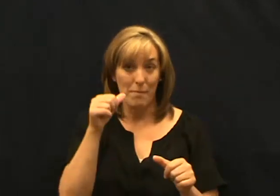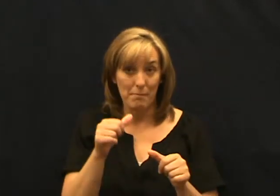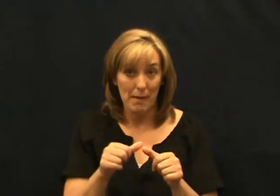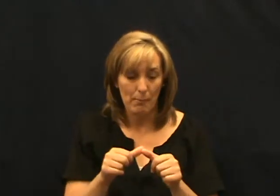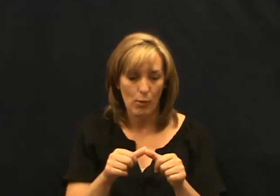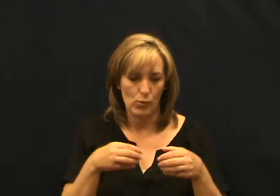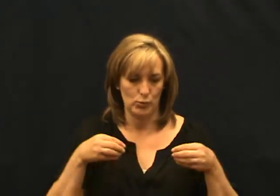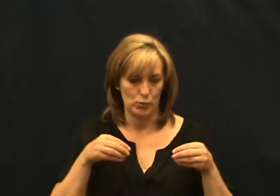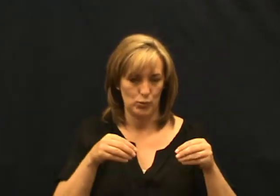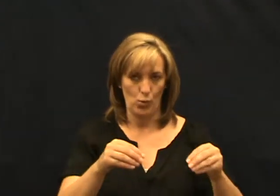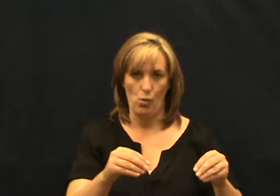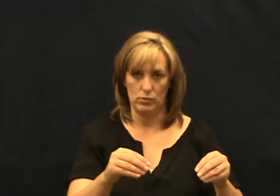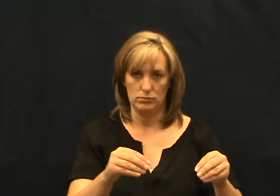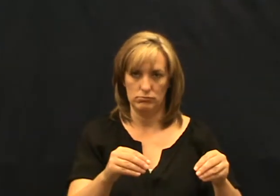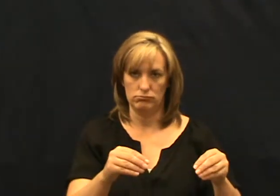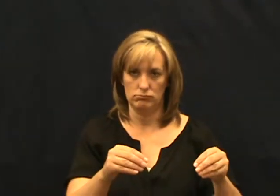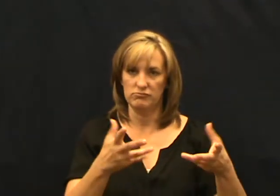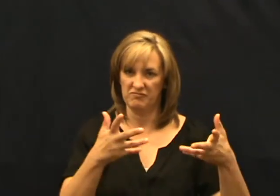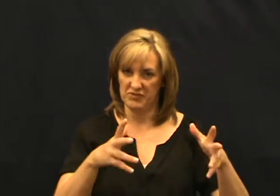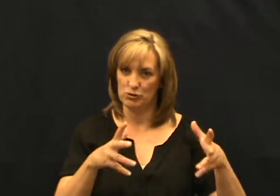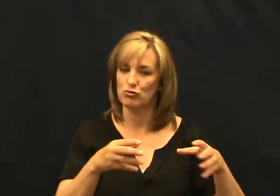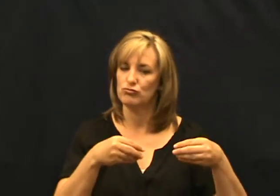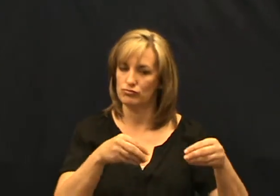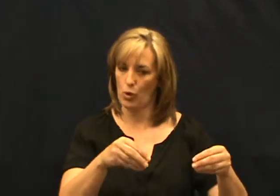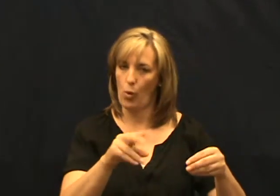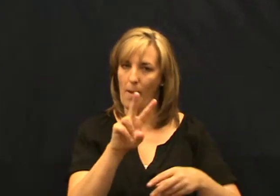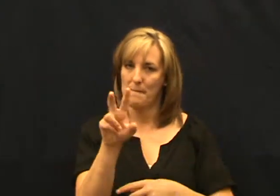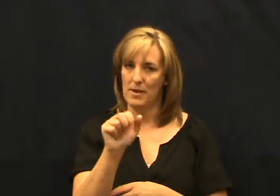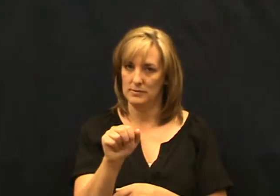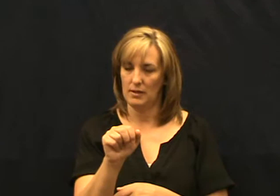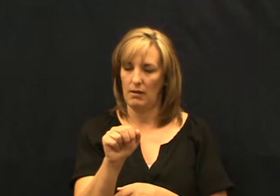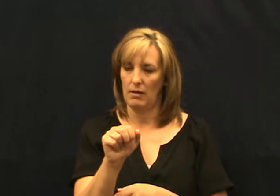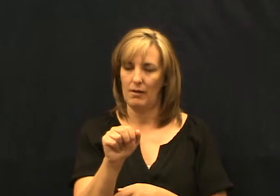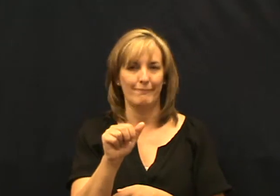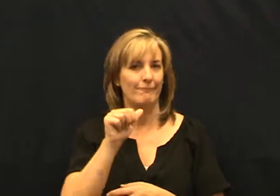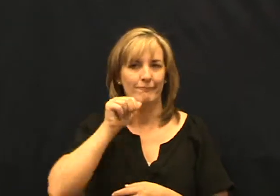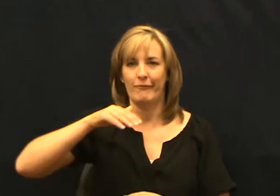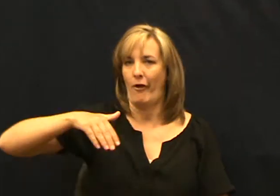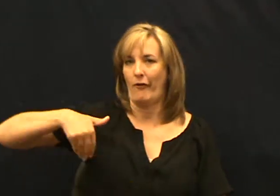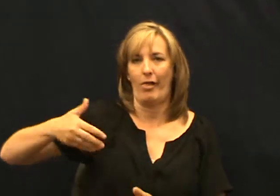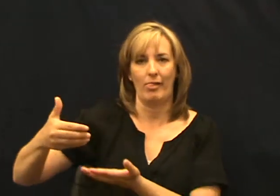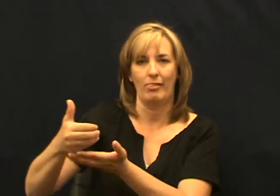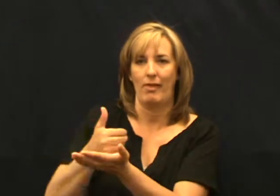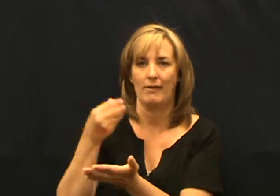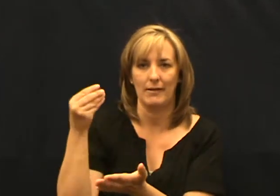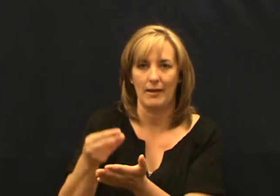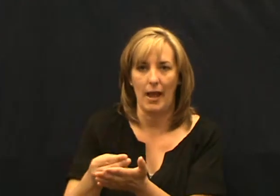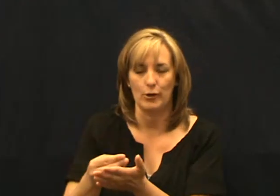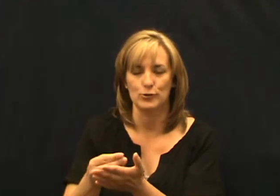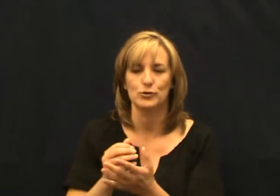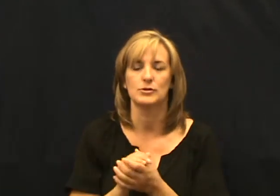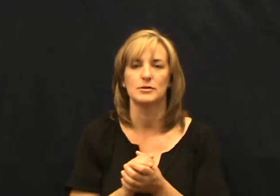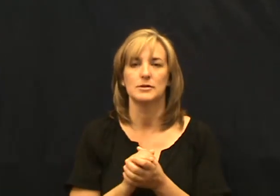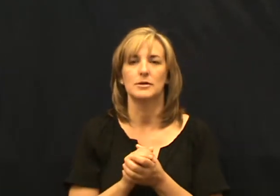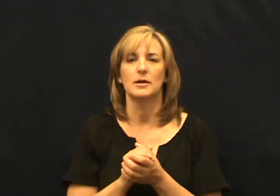sold pizzas, but we didn't collect the cash yet on that pizza. Now, in this transaction, transaction